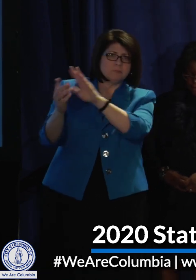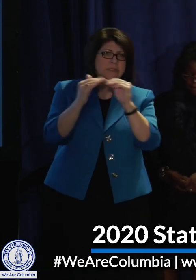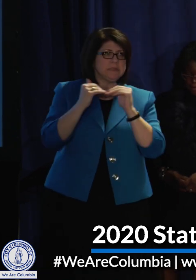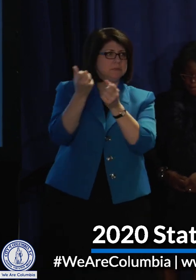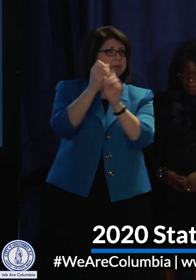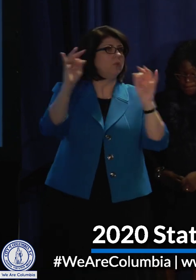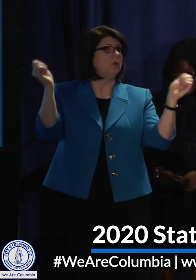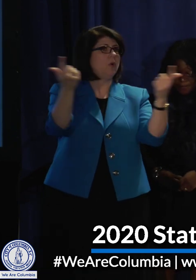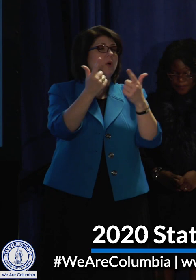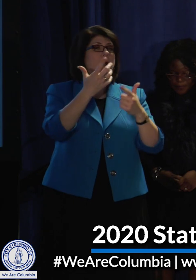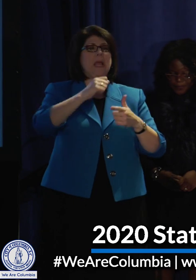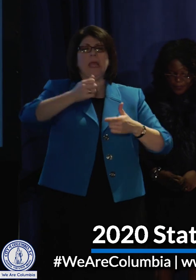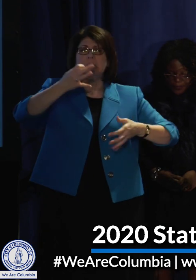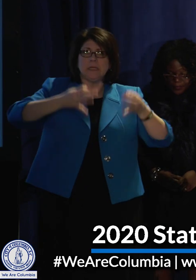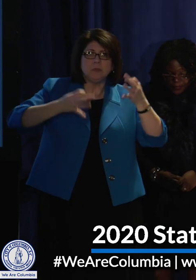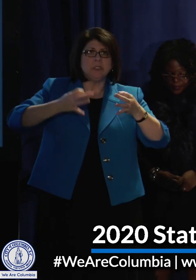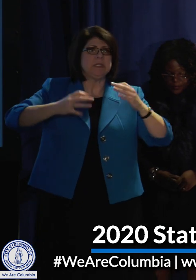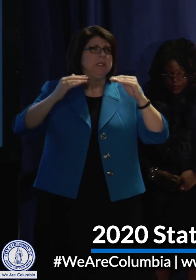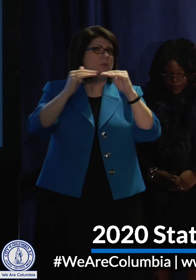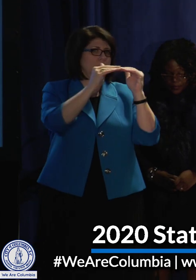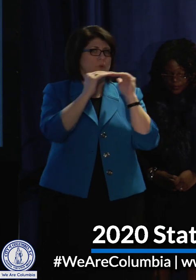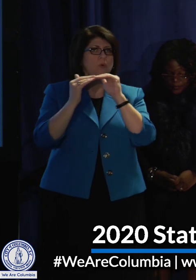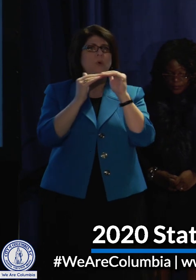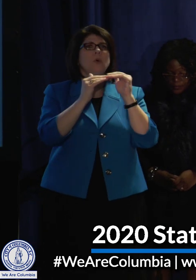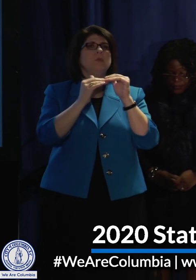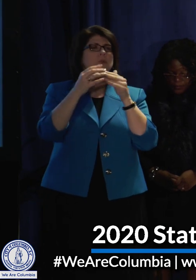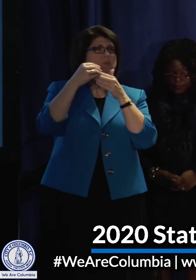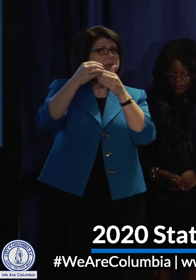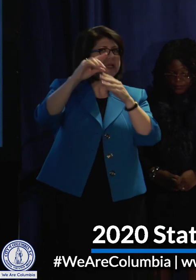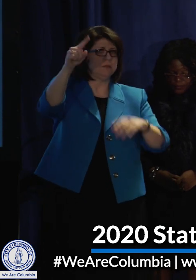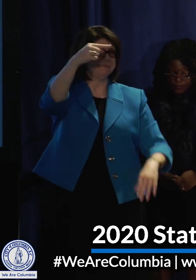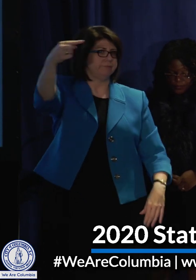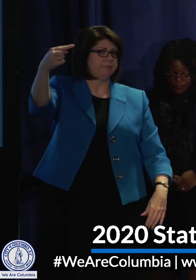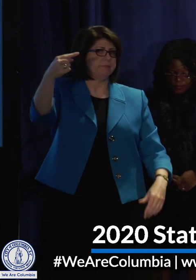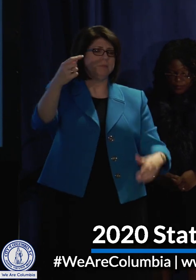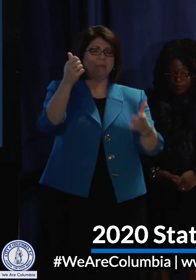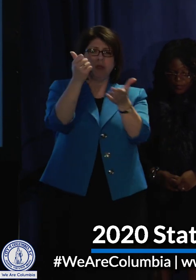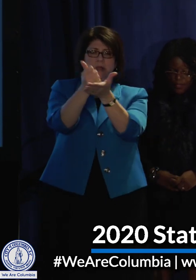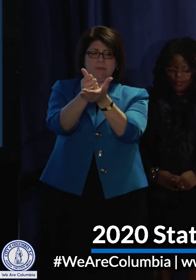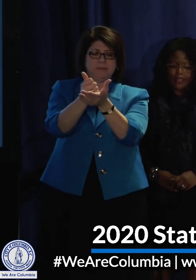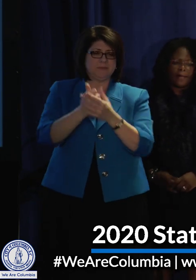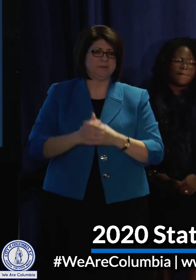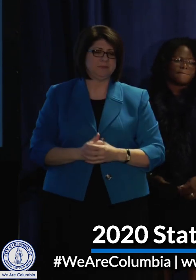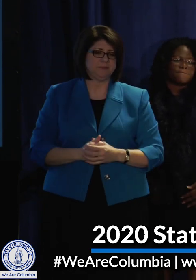and liberty and equality reign supreme. Amen.